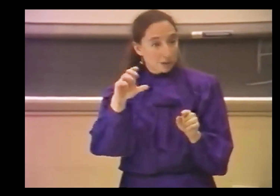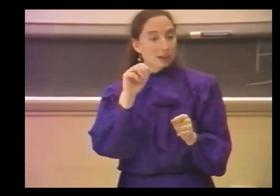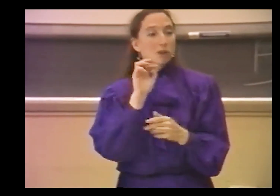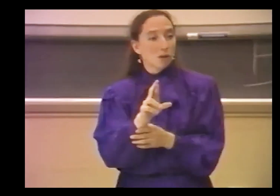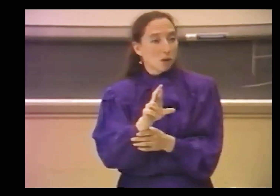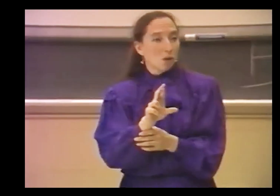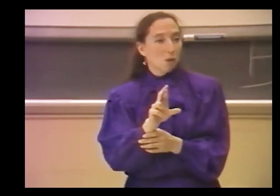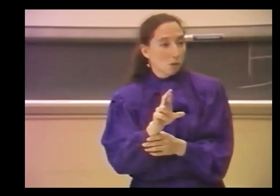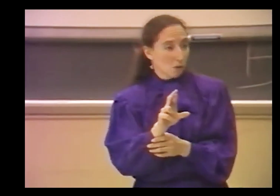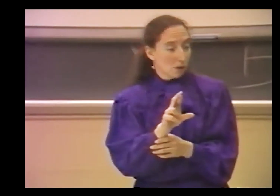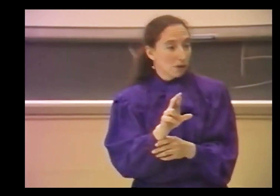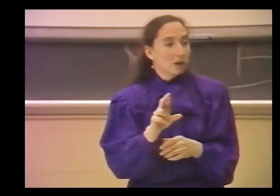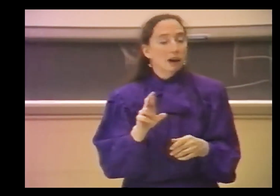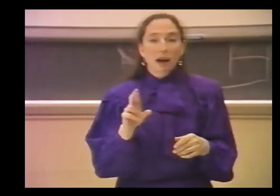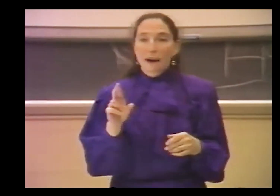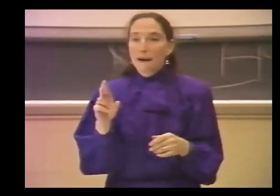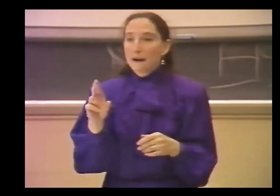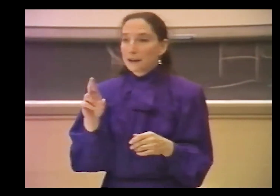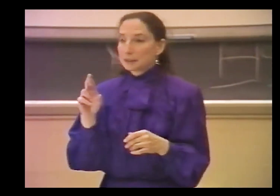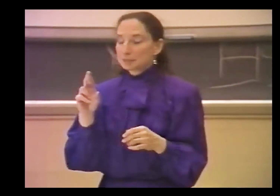Arabic or